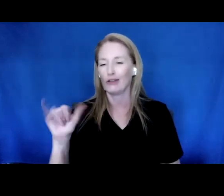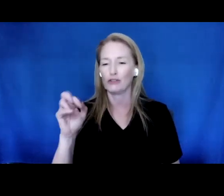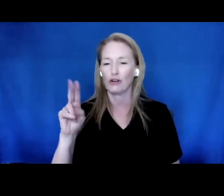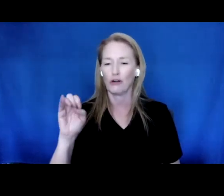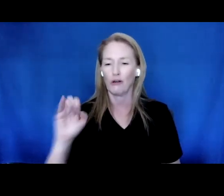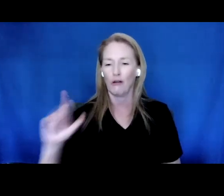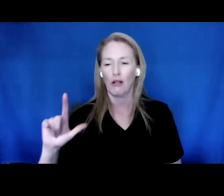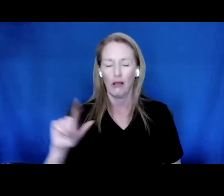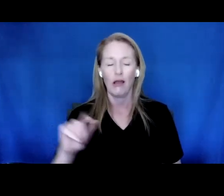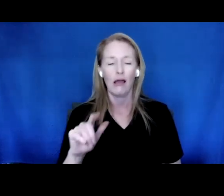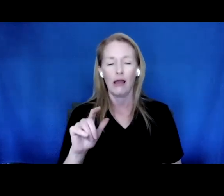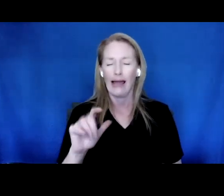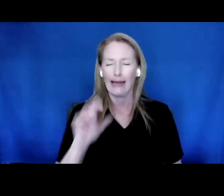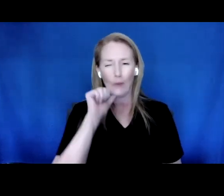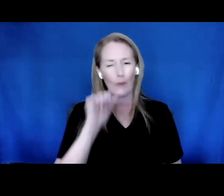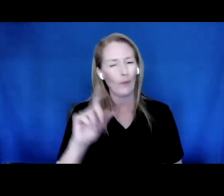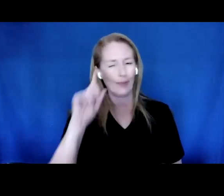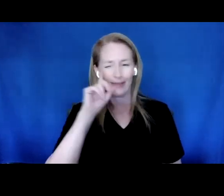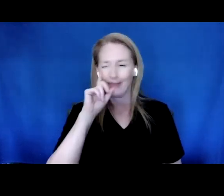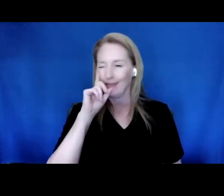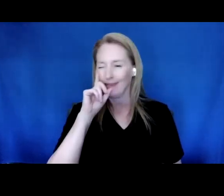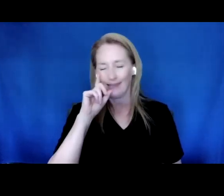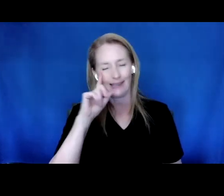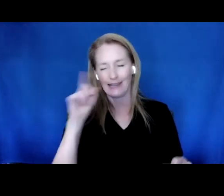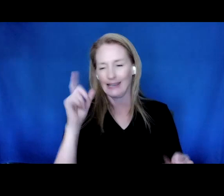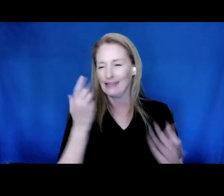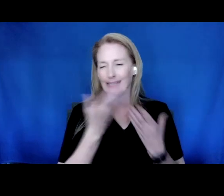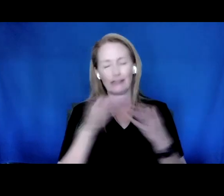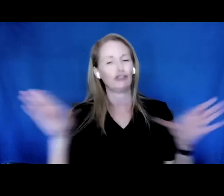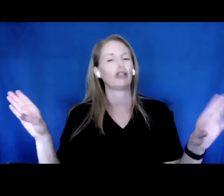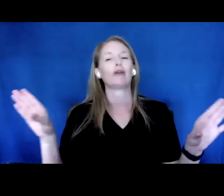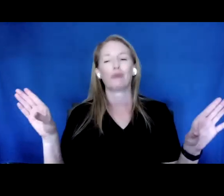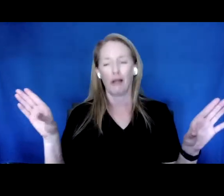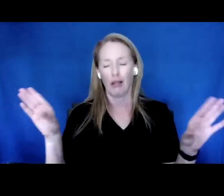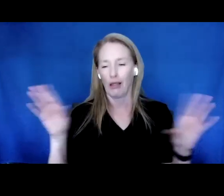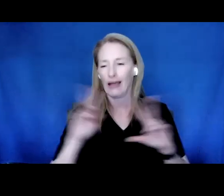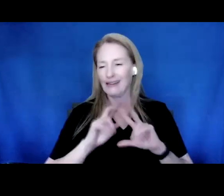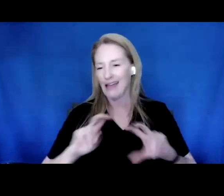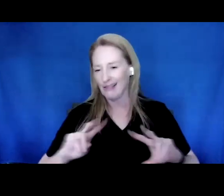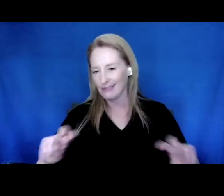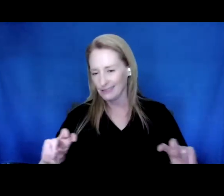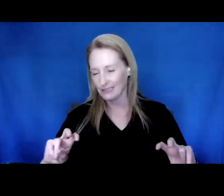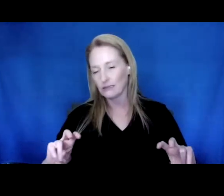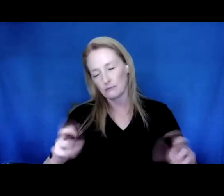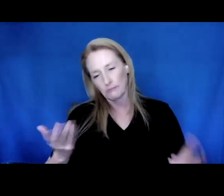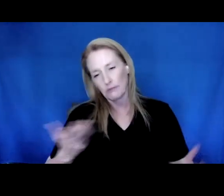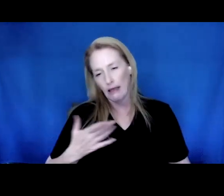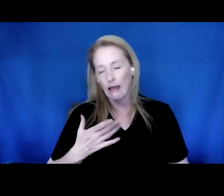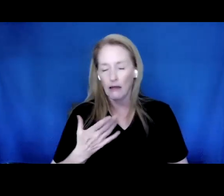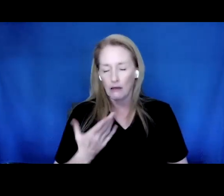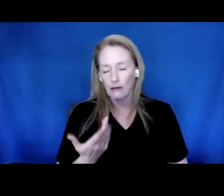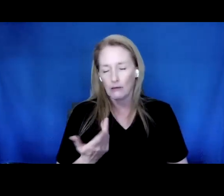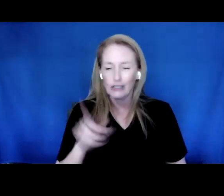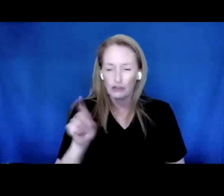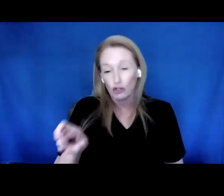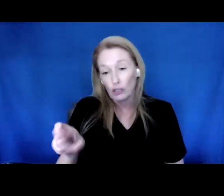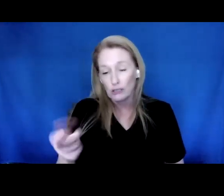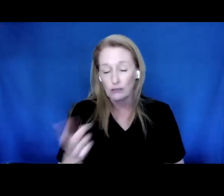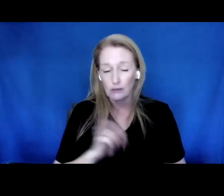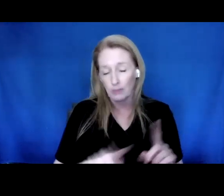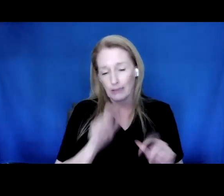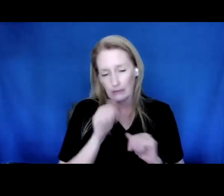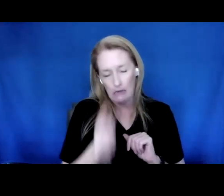it to be, where this type of analysis is conducted. It is quite a large undertaking for both health departments